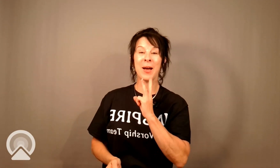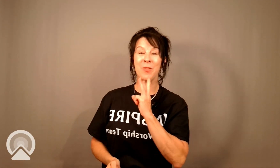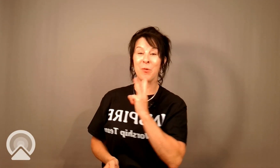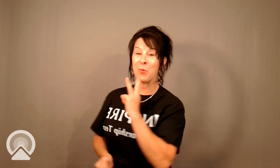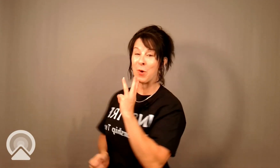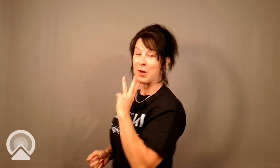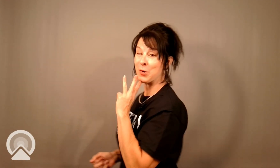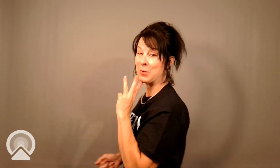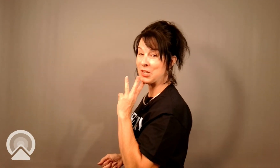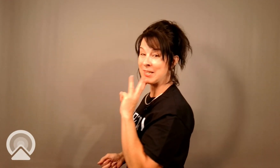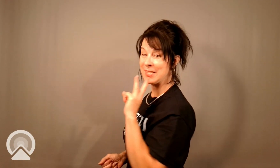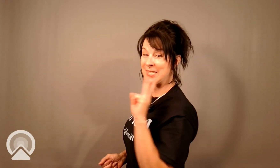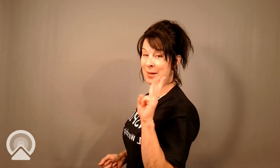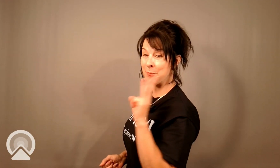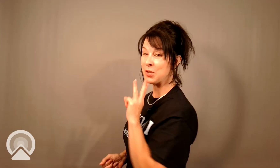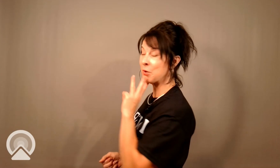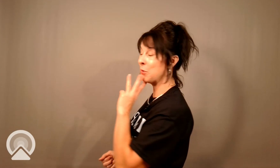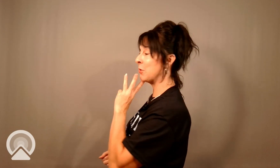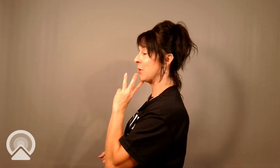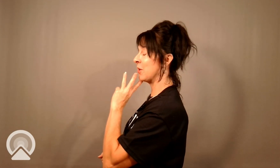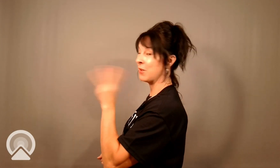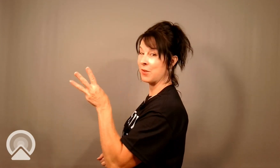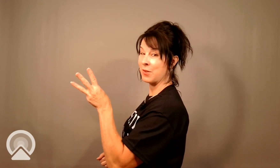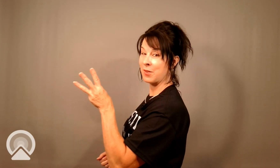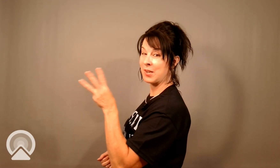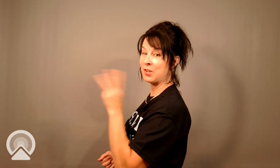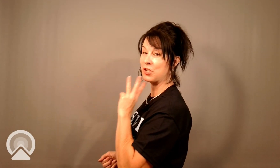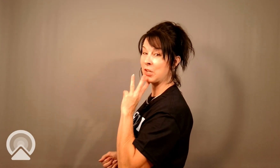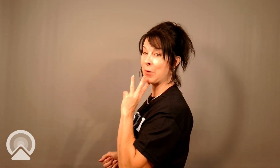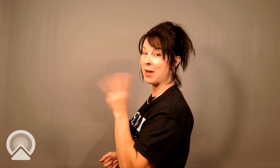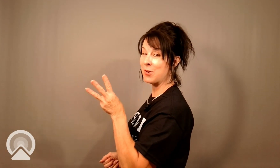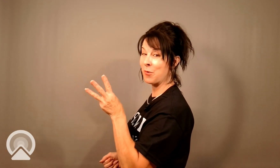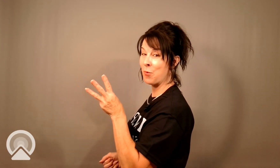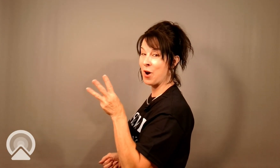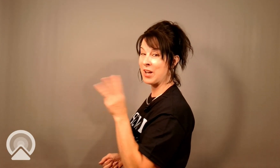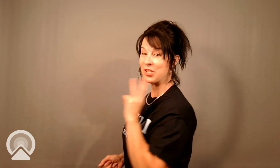the water, which is a W, and you just go out, washed